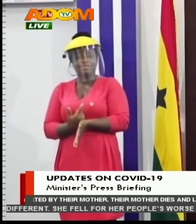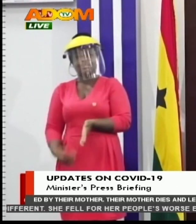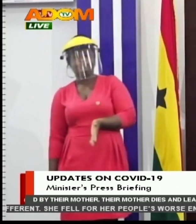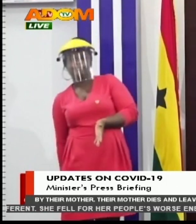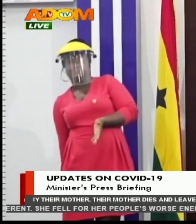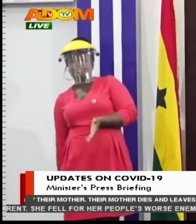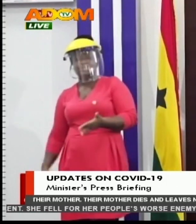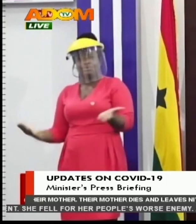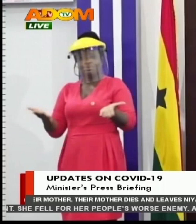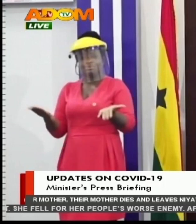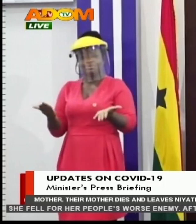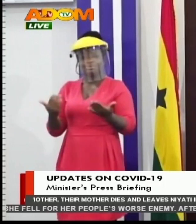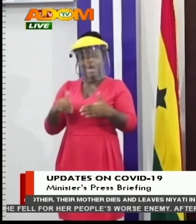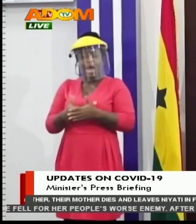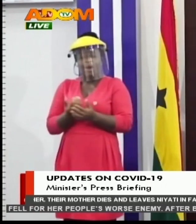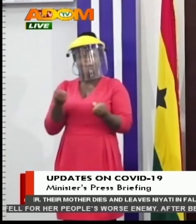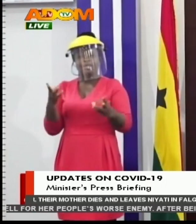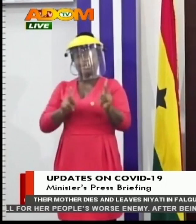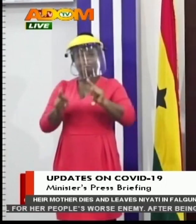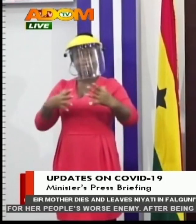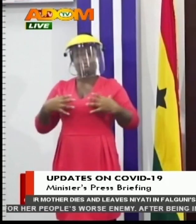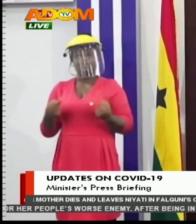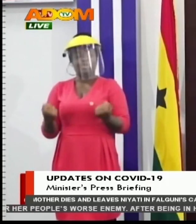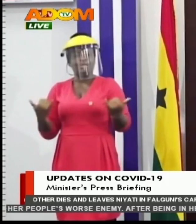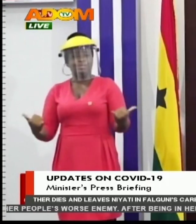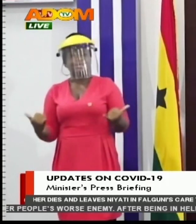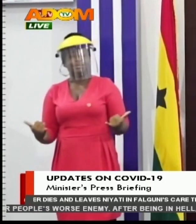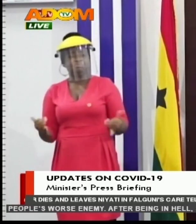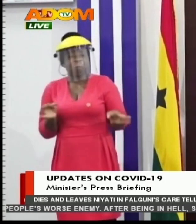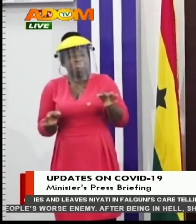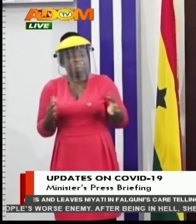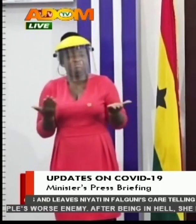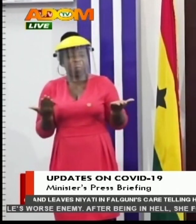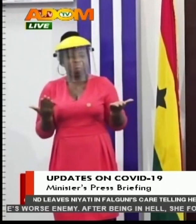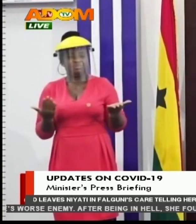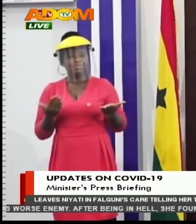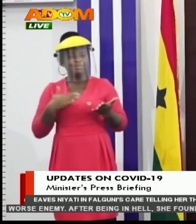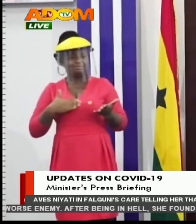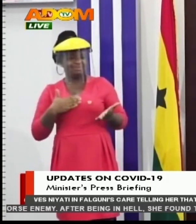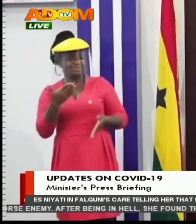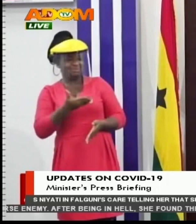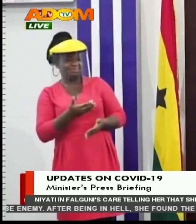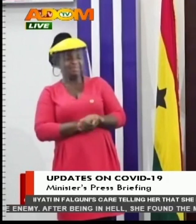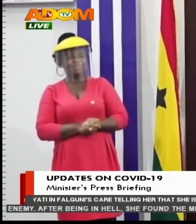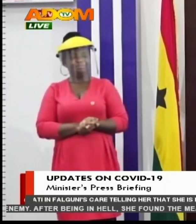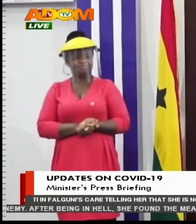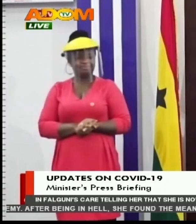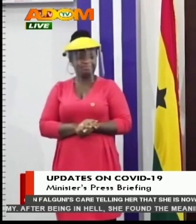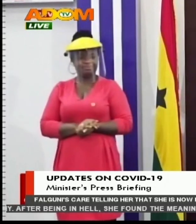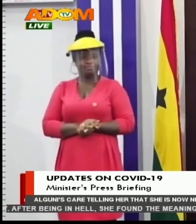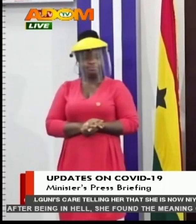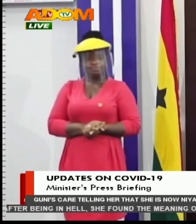insight into Ghana's recovery protocols and an update on recoveries, if any. Dr. Abuaji.